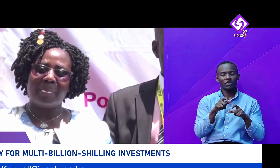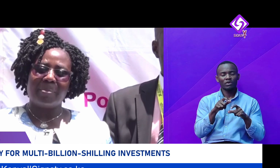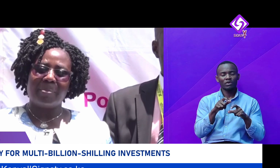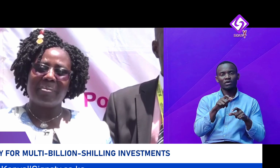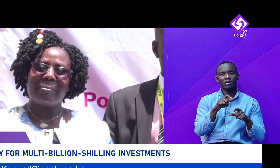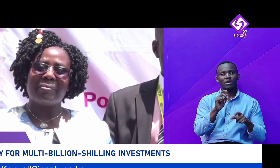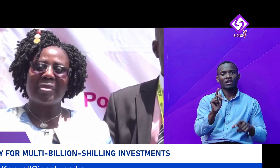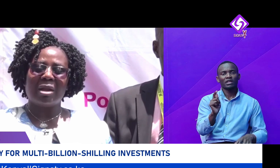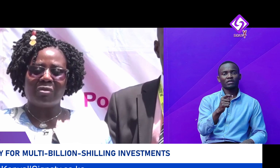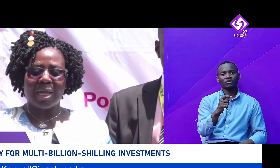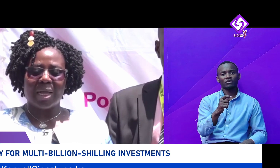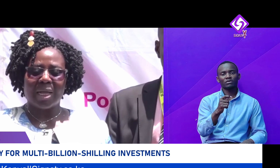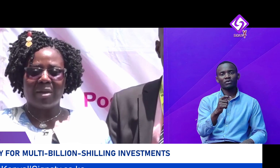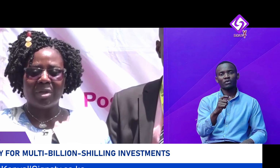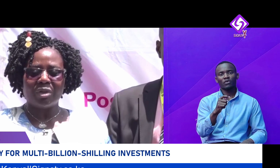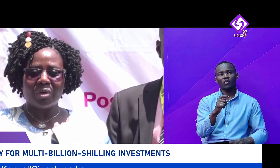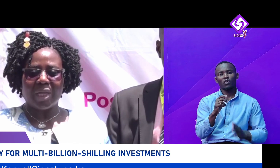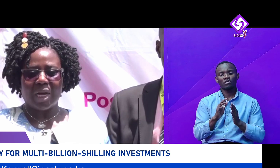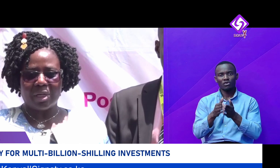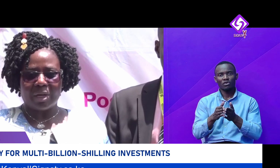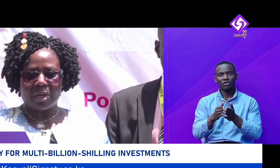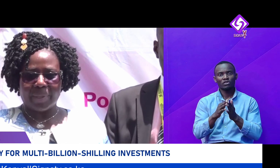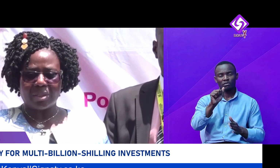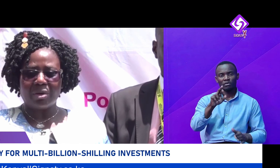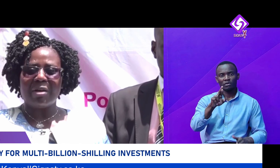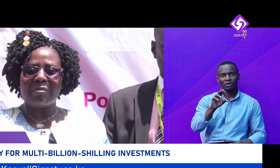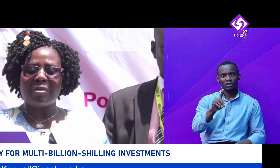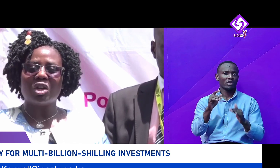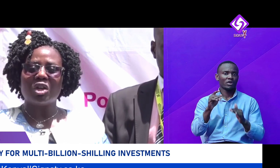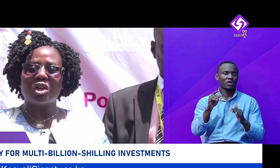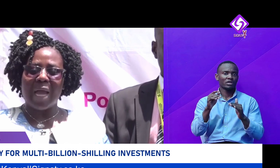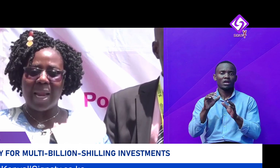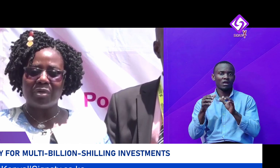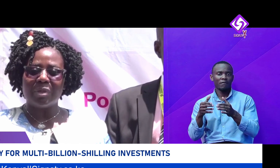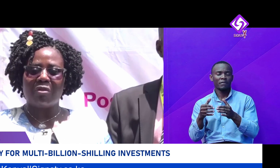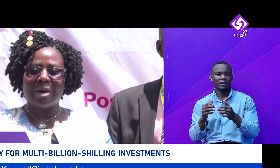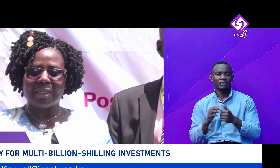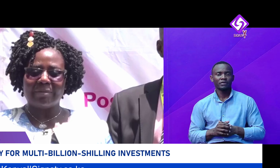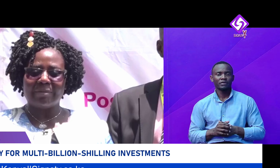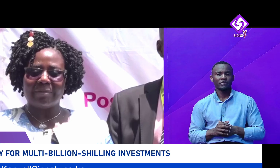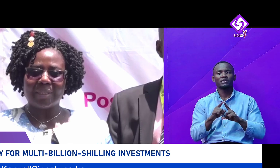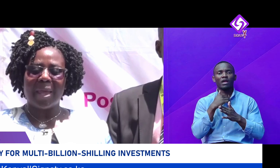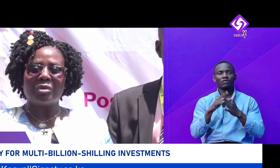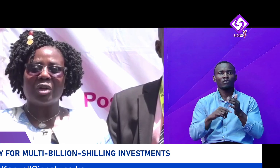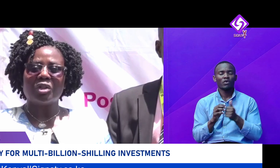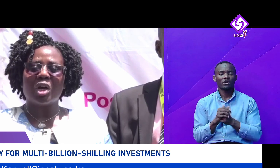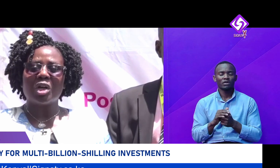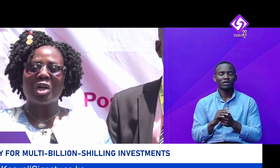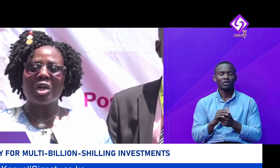over a lot of work that they have been doing in the county government. So therefore, there's going to be a little bit more of activities, and we're also going